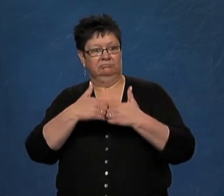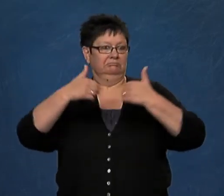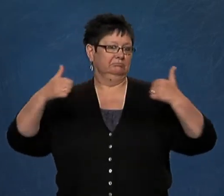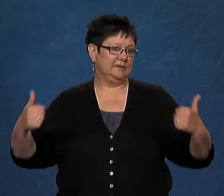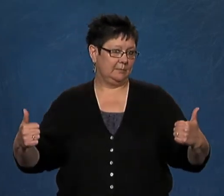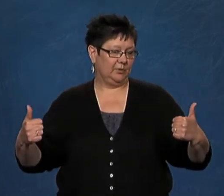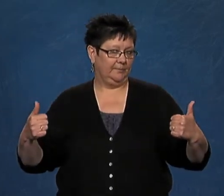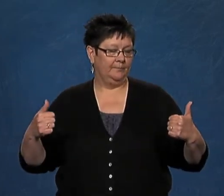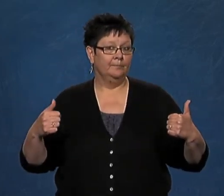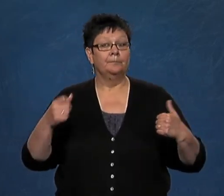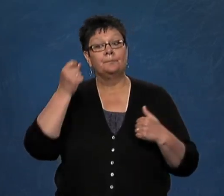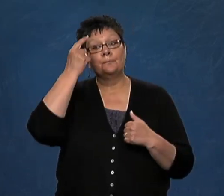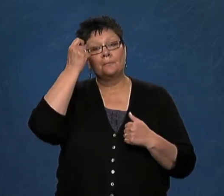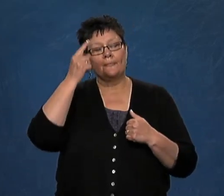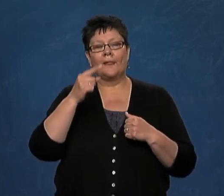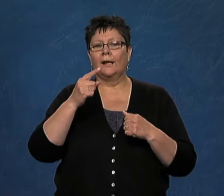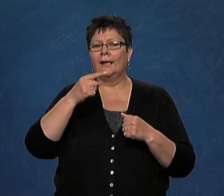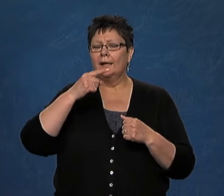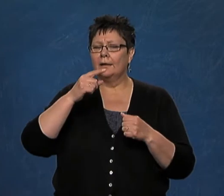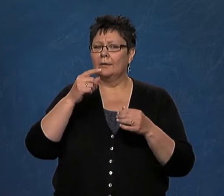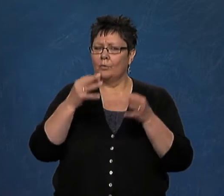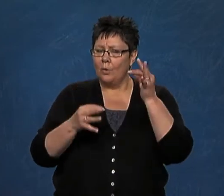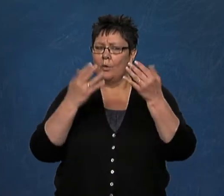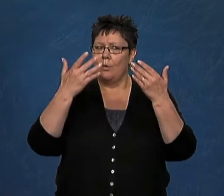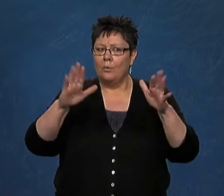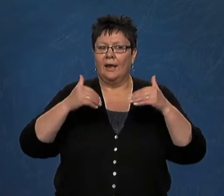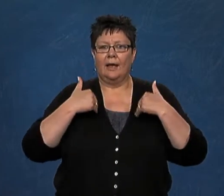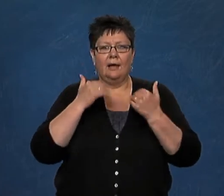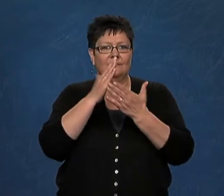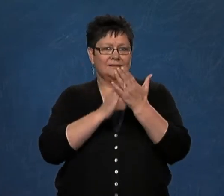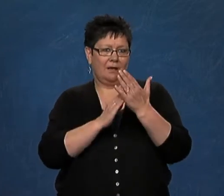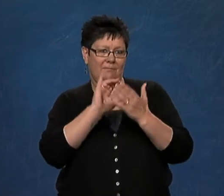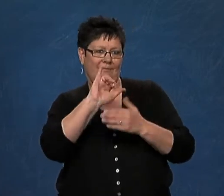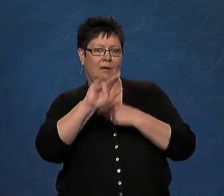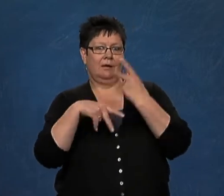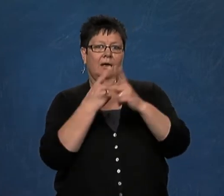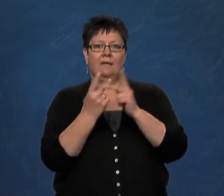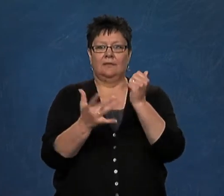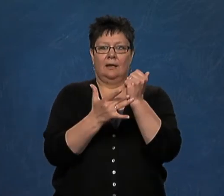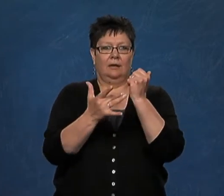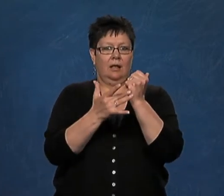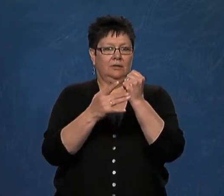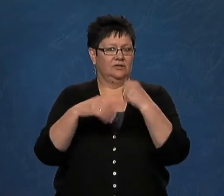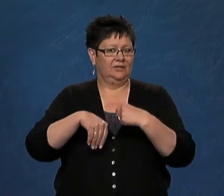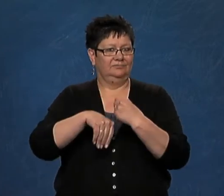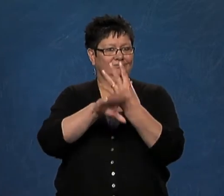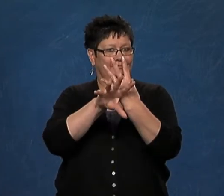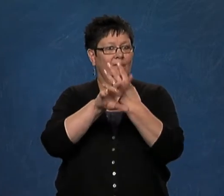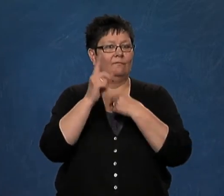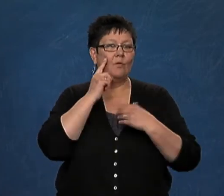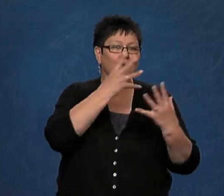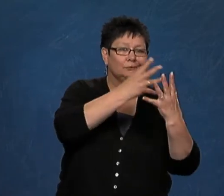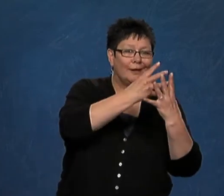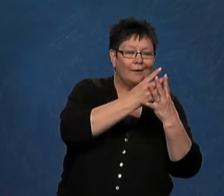is at the courthouse, and it's a separate location. However, the court does have some technology and